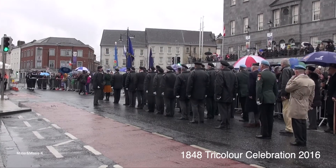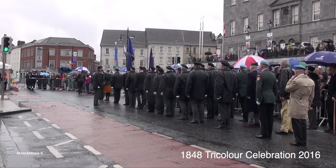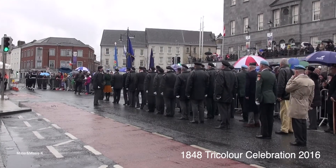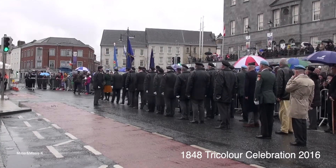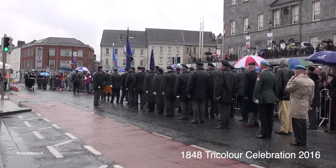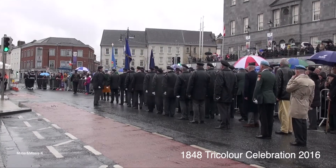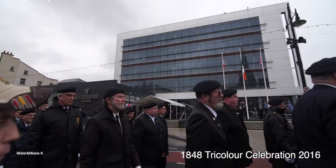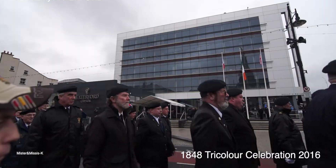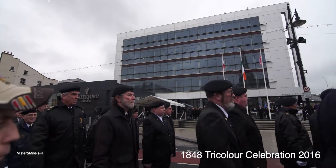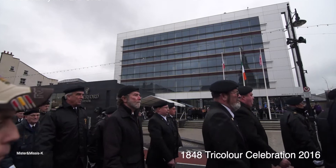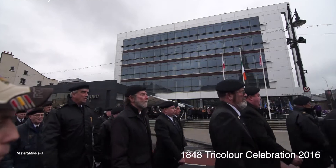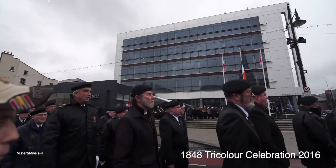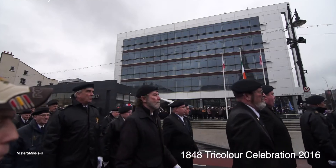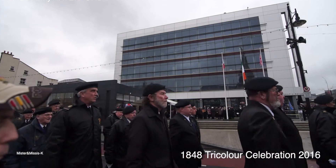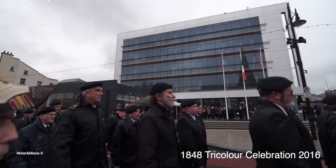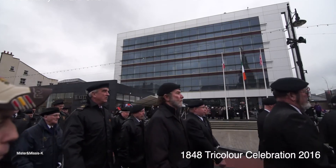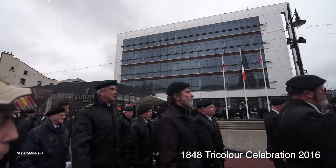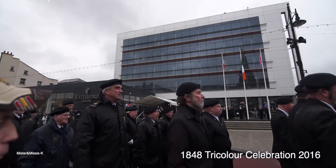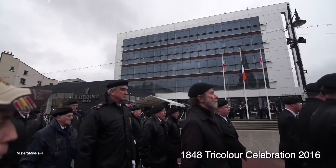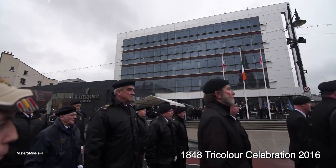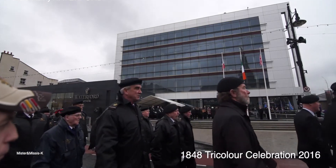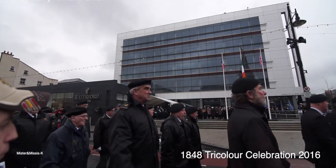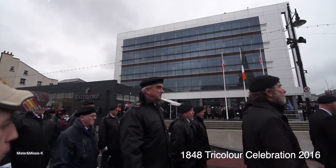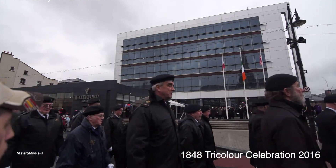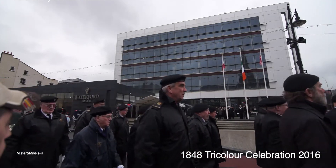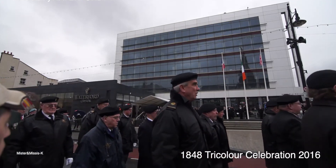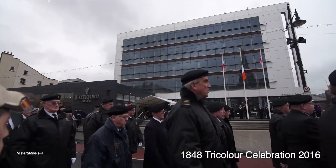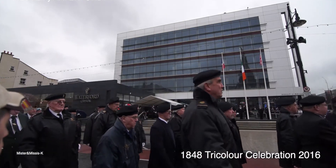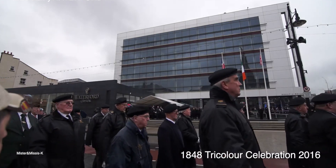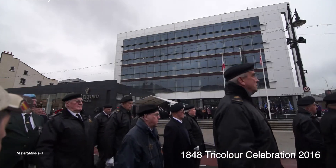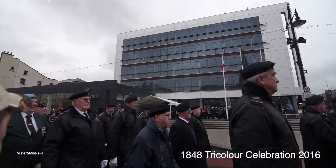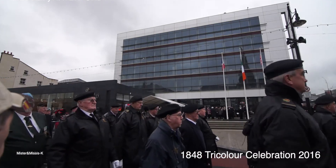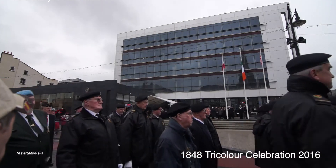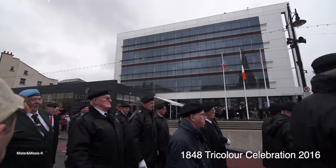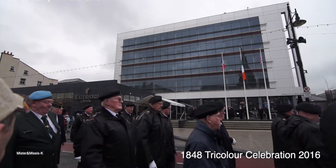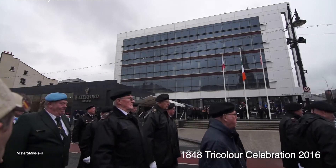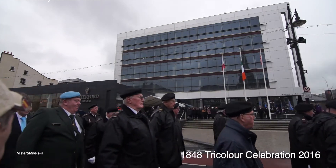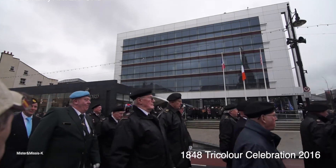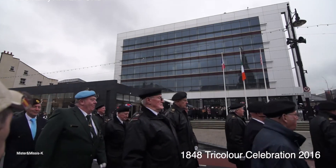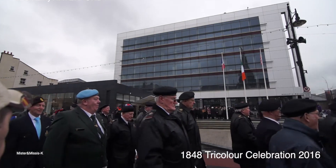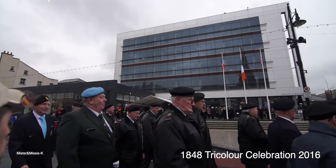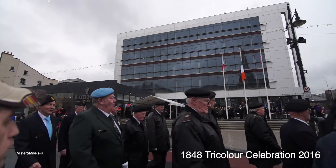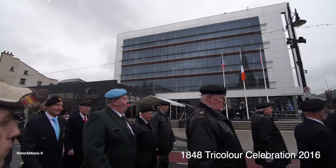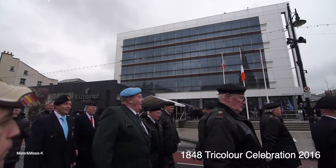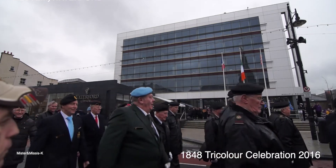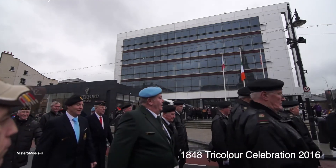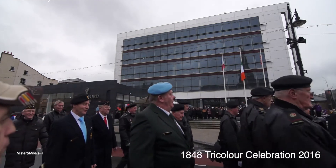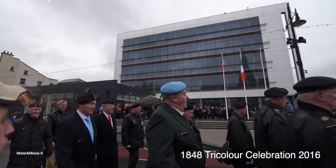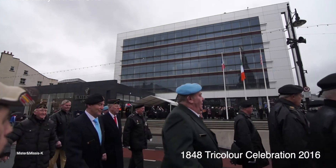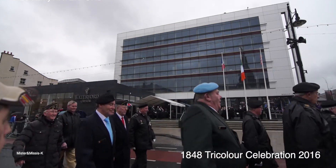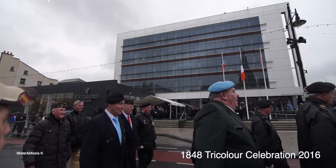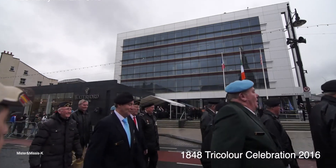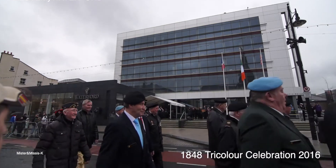Now, ladies and gentlemen, what we have now is we'll have the Barishy Concert Band will actually play Reveille,